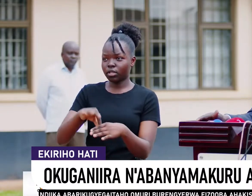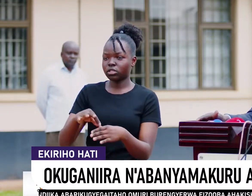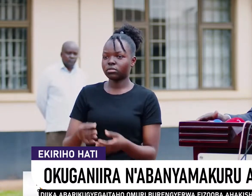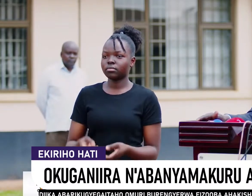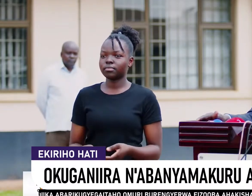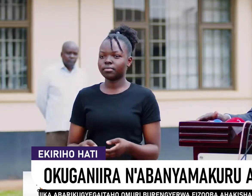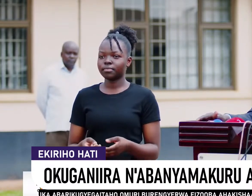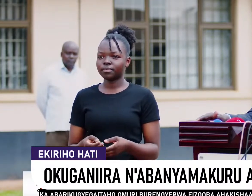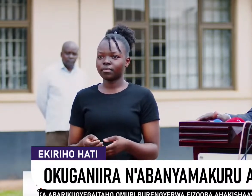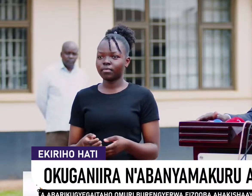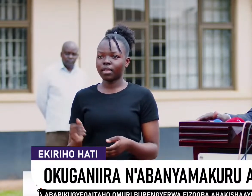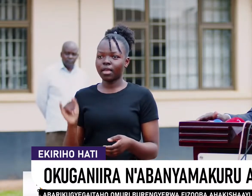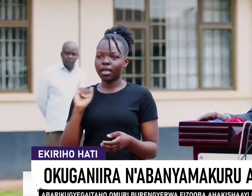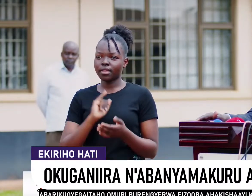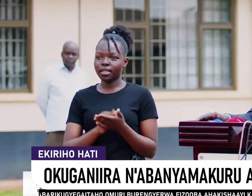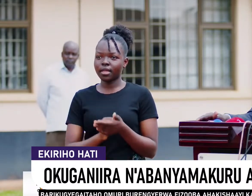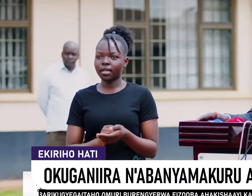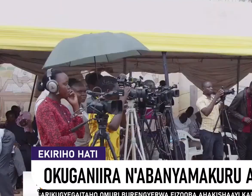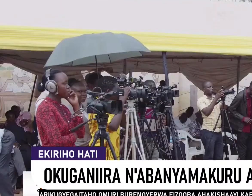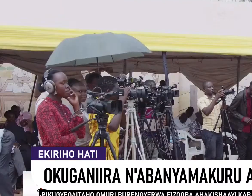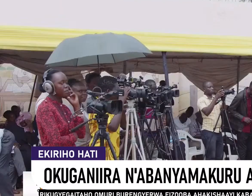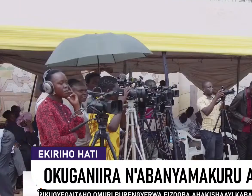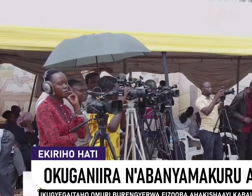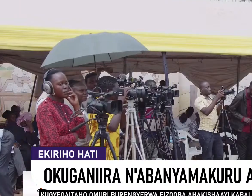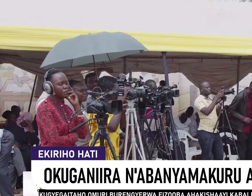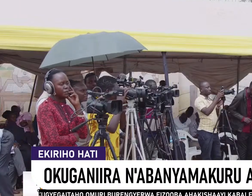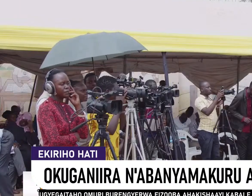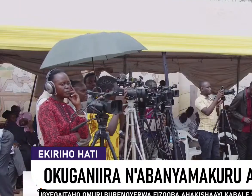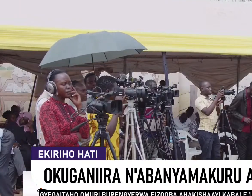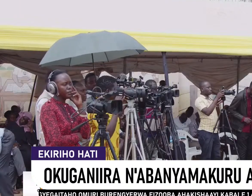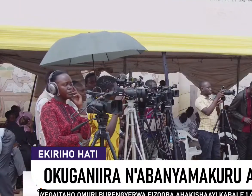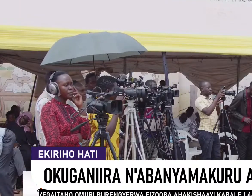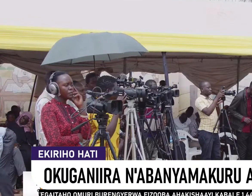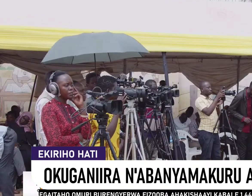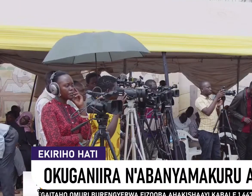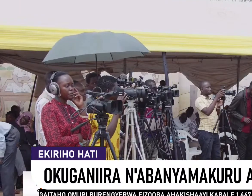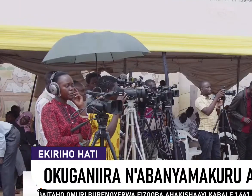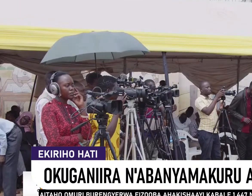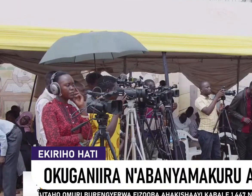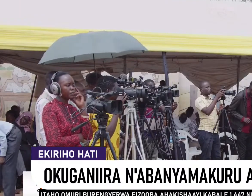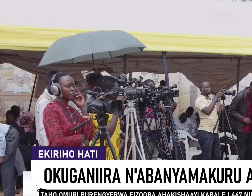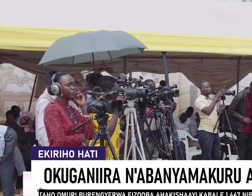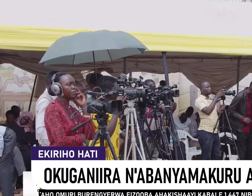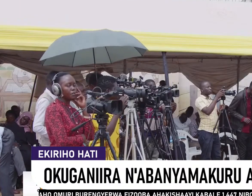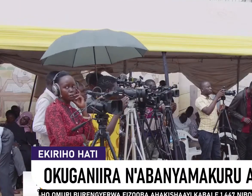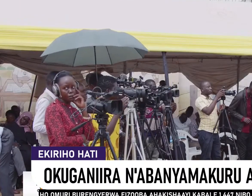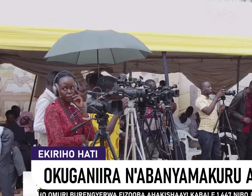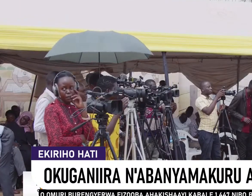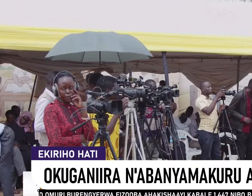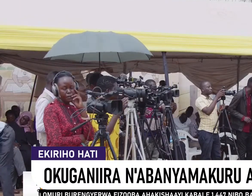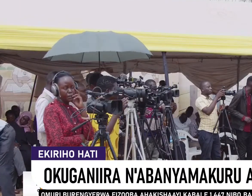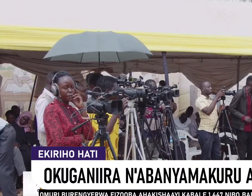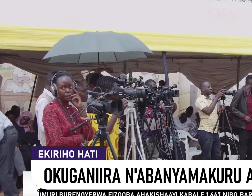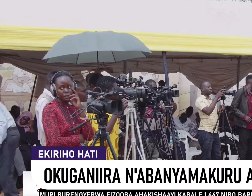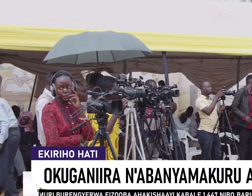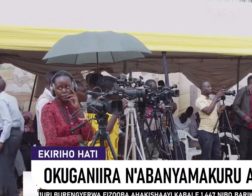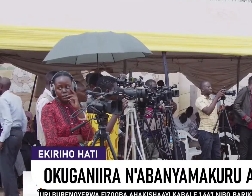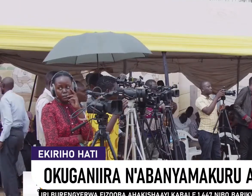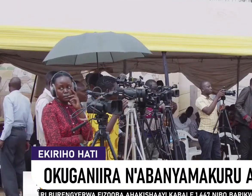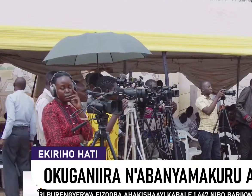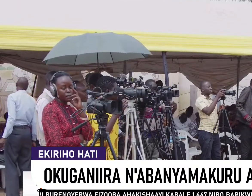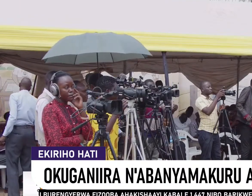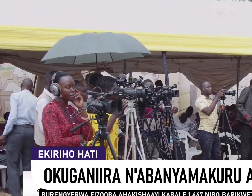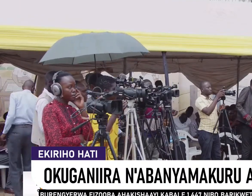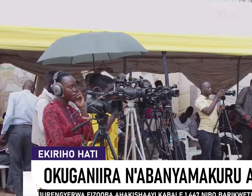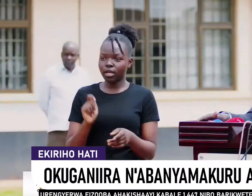I think the Minister of Justice recently also addressed the press, if I recall, who were at Luboa, site, our